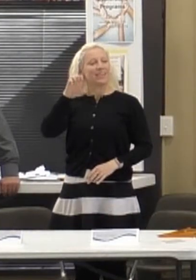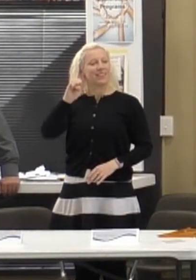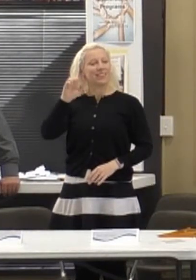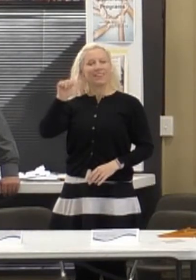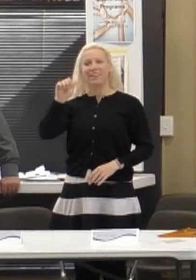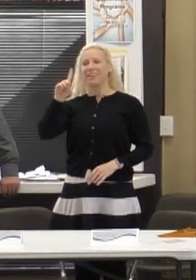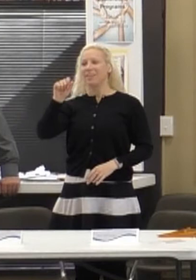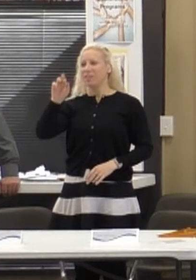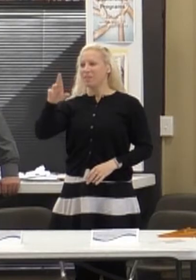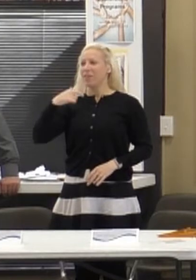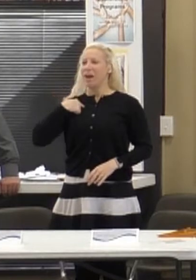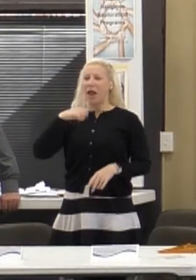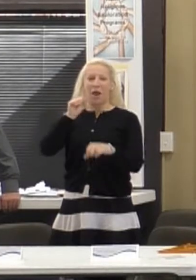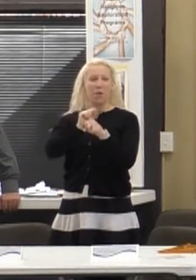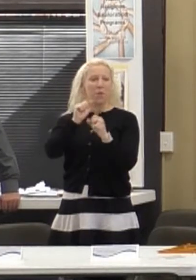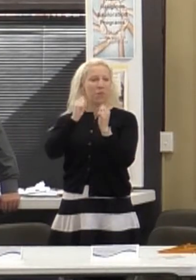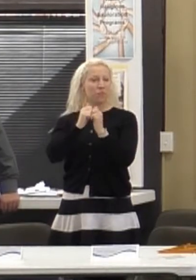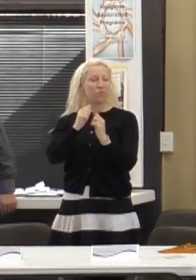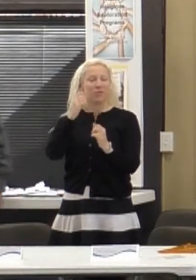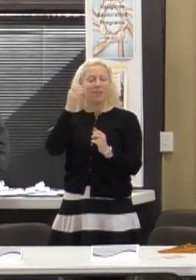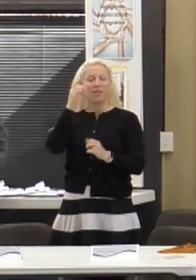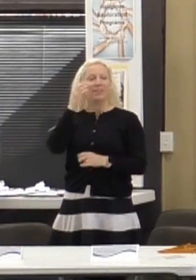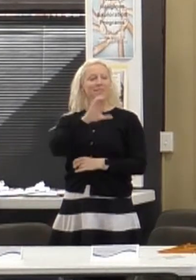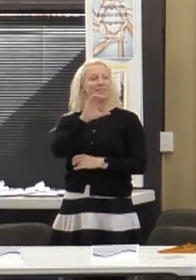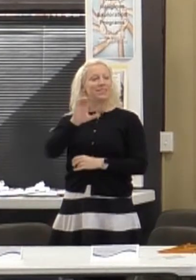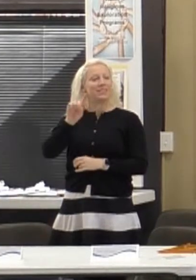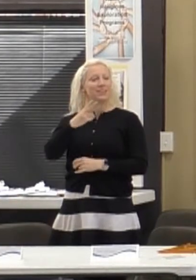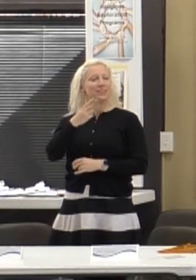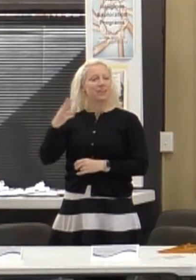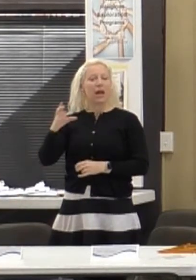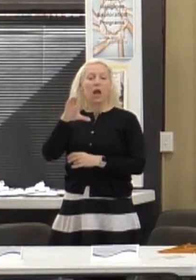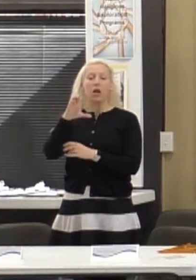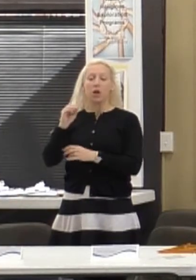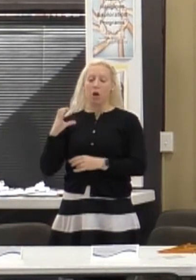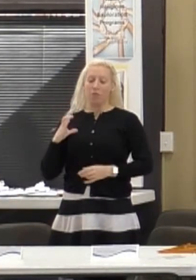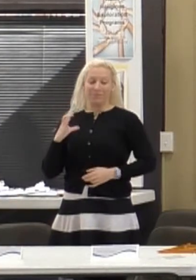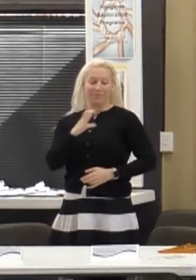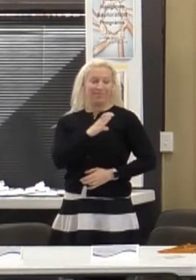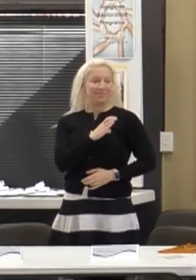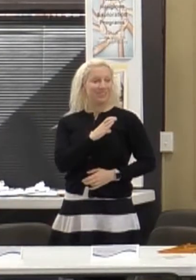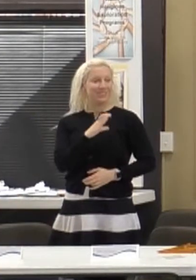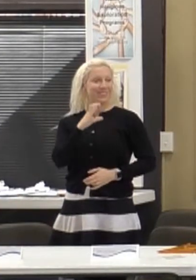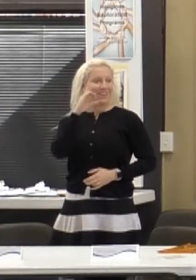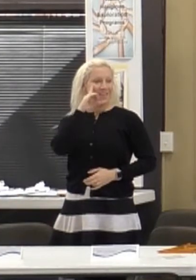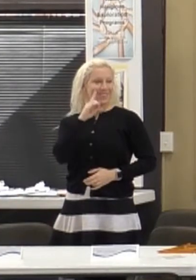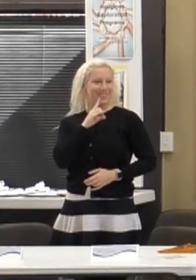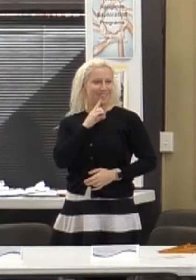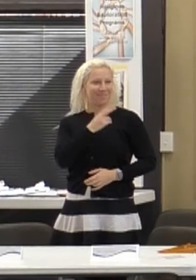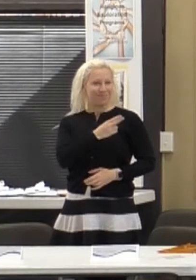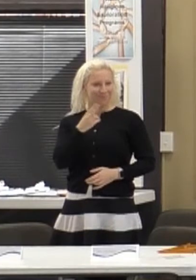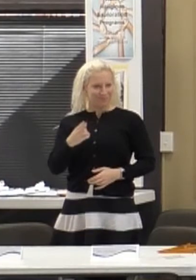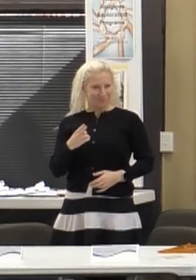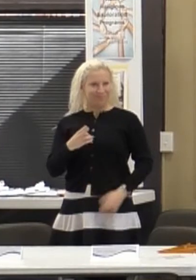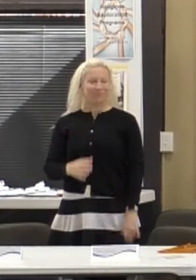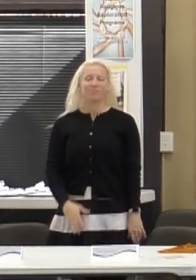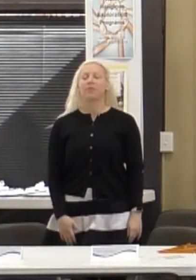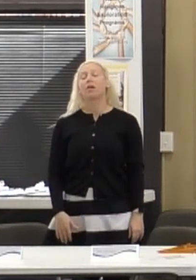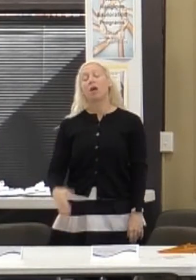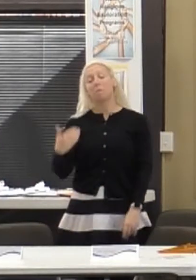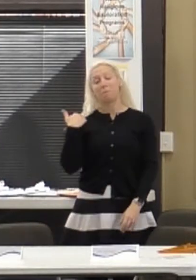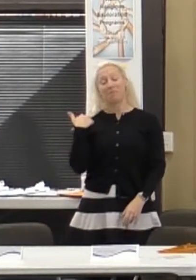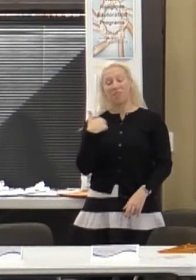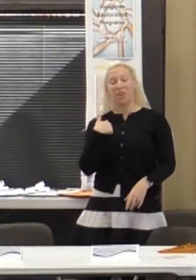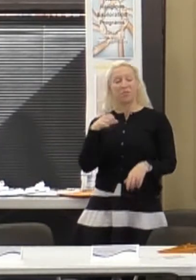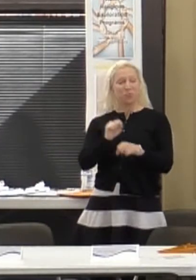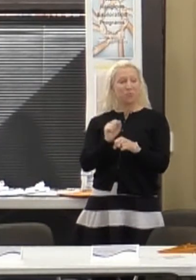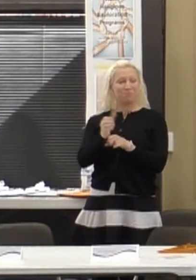Yes, hello, I'm Candace Alder, and I do work with CCDHH, the Colorado Commission for the Deaf and Hard of